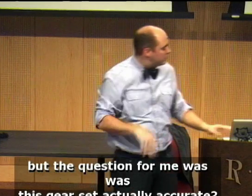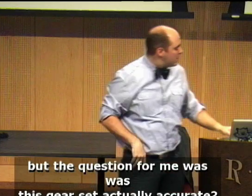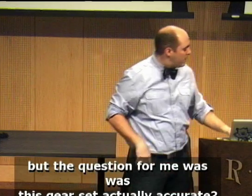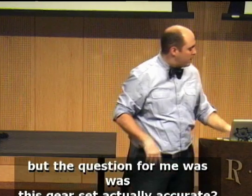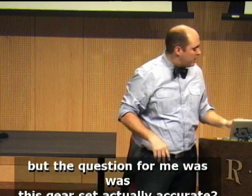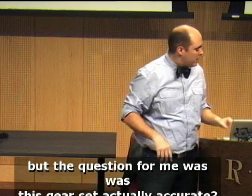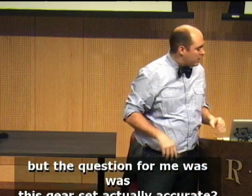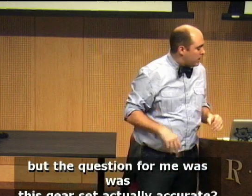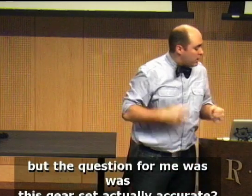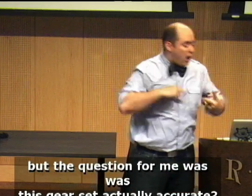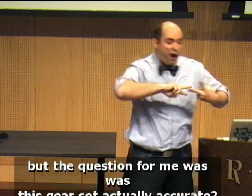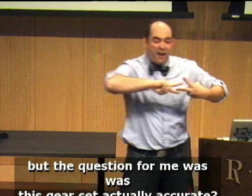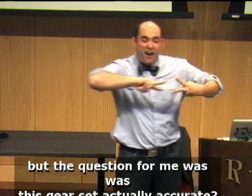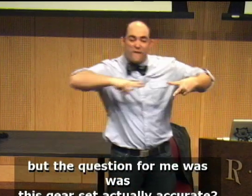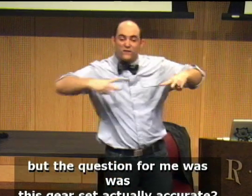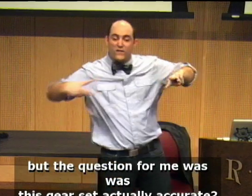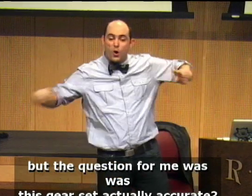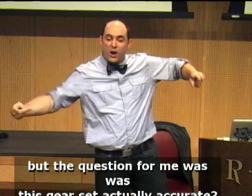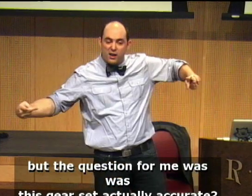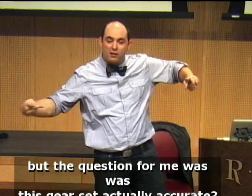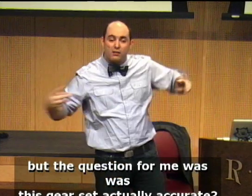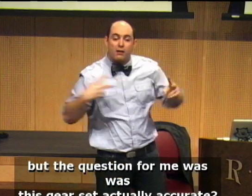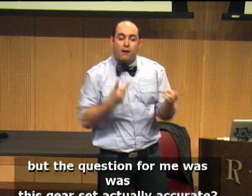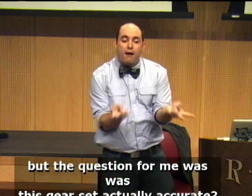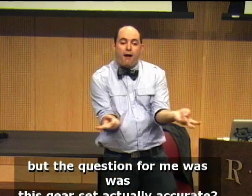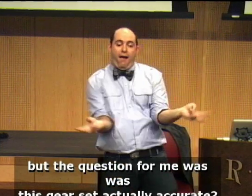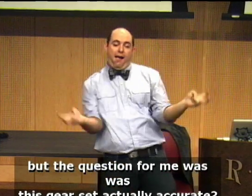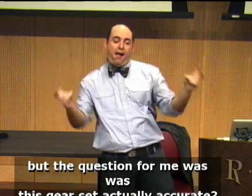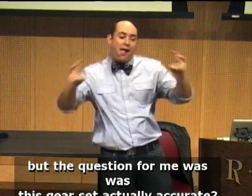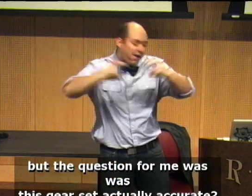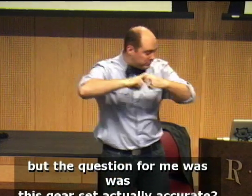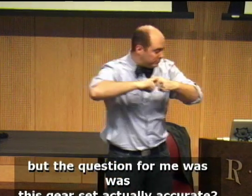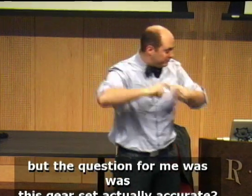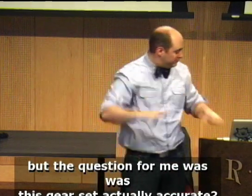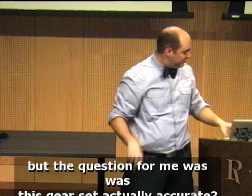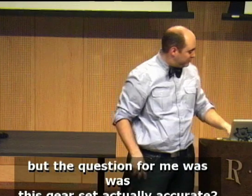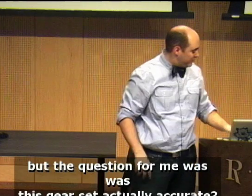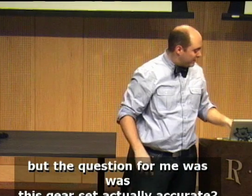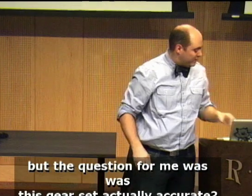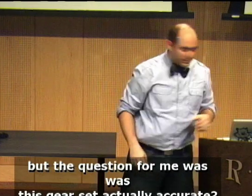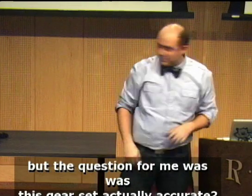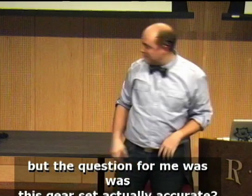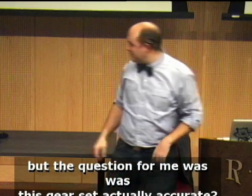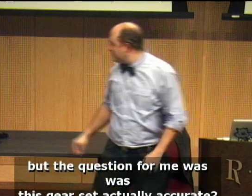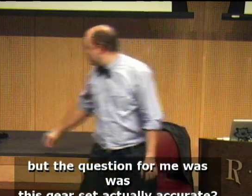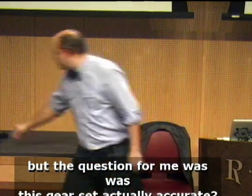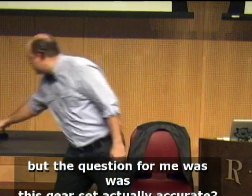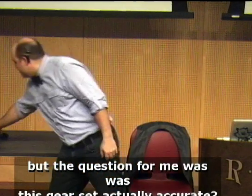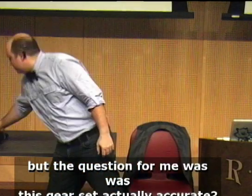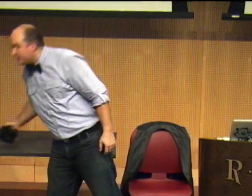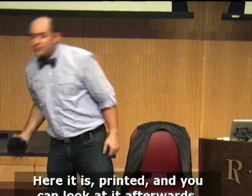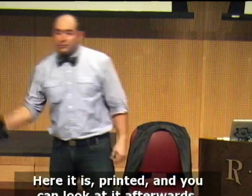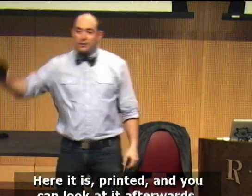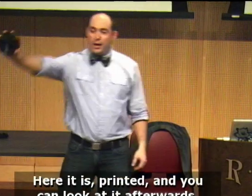the question for me was this gear set actually accurate? Here it